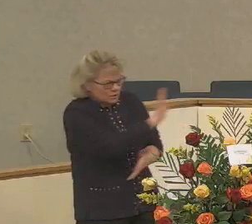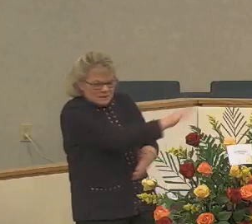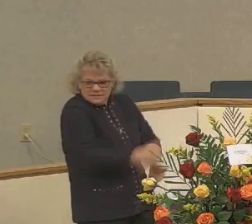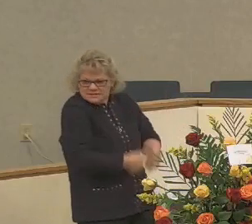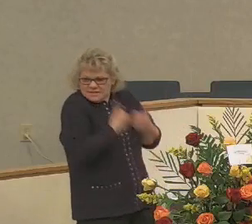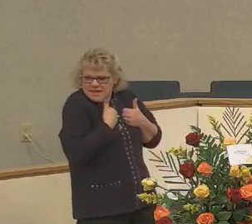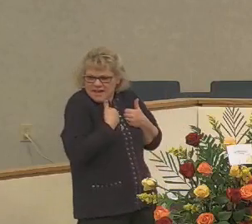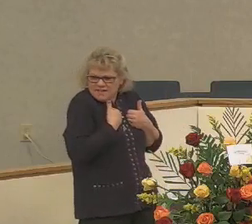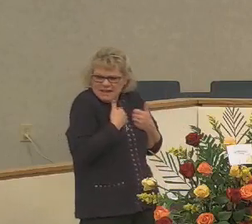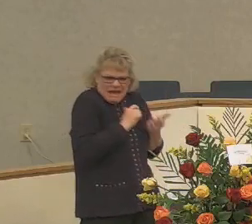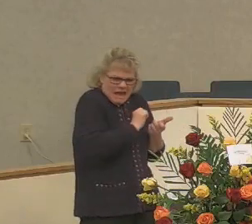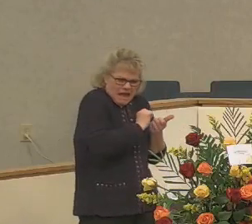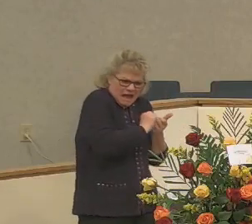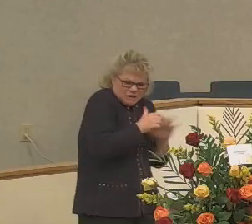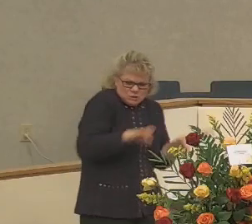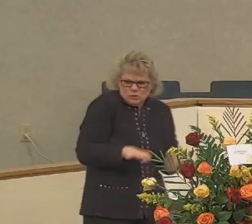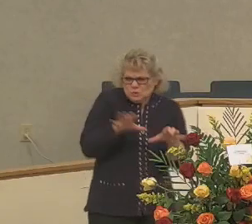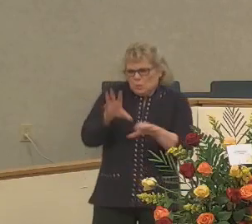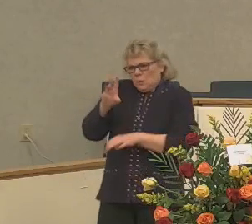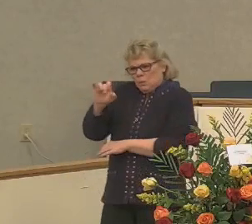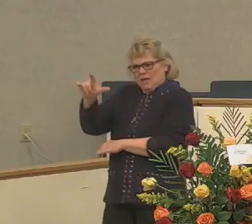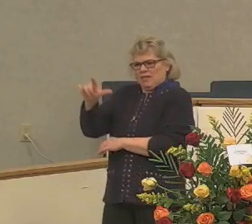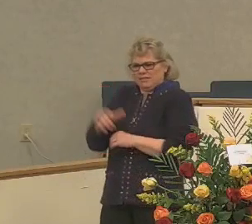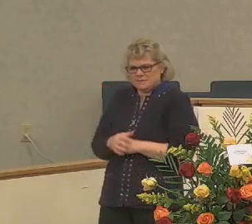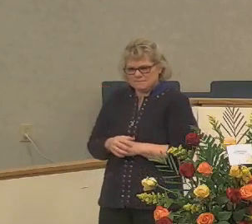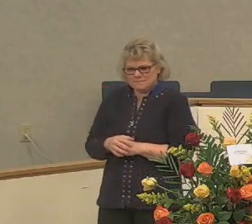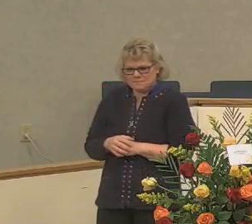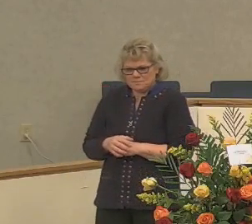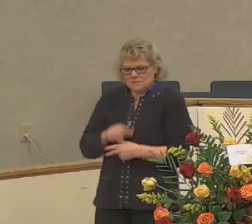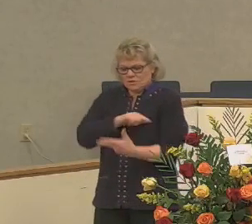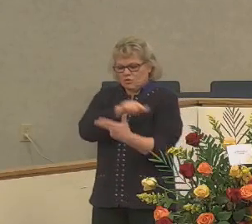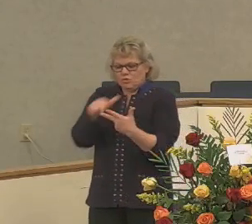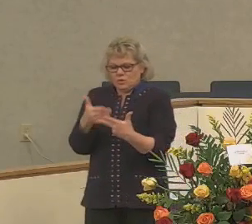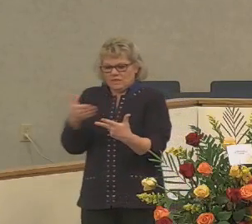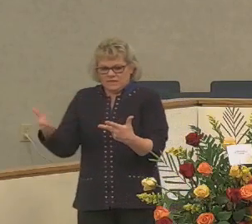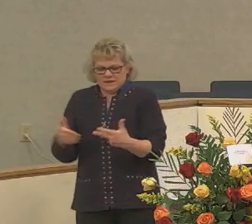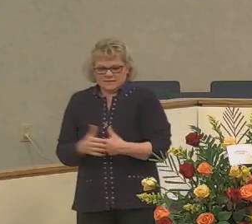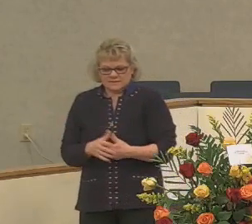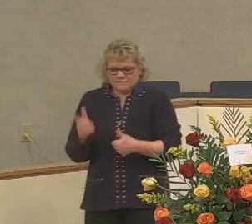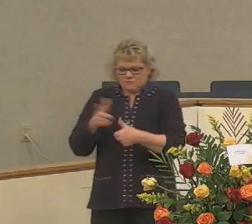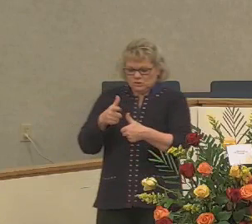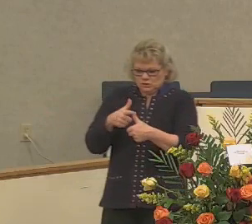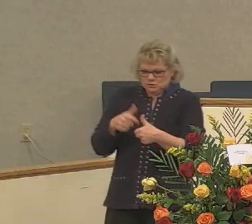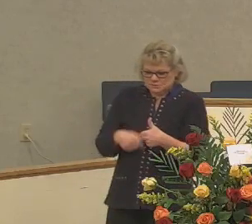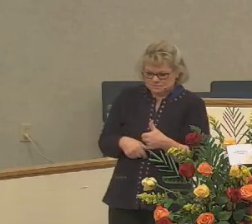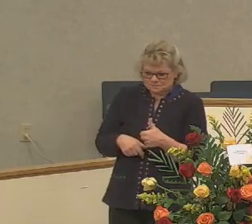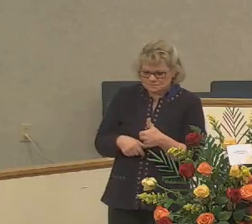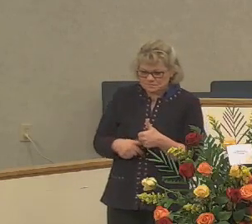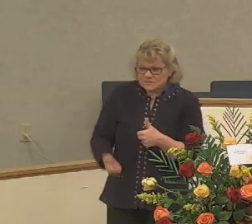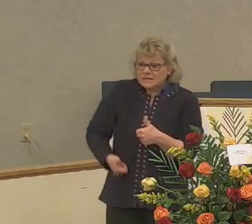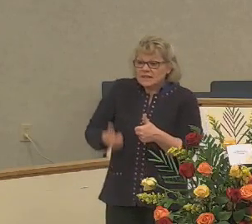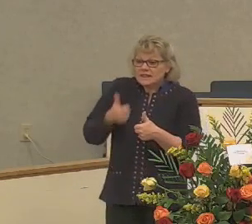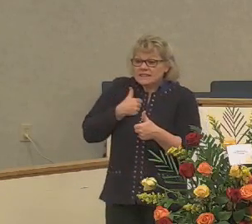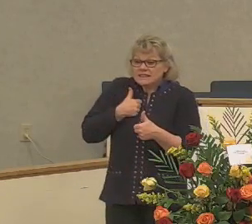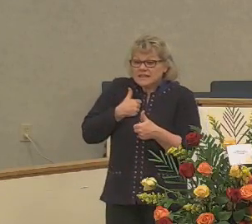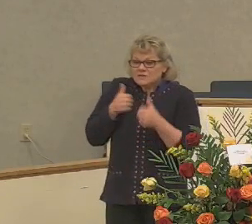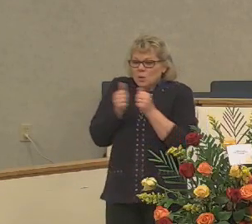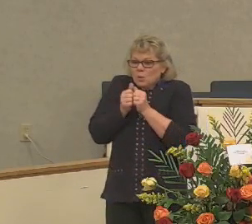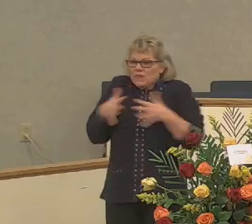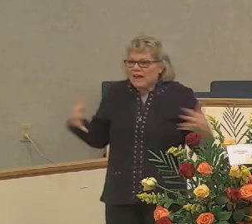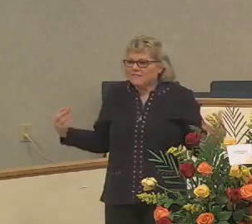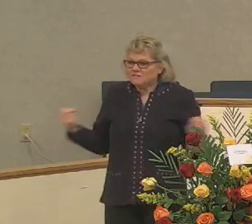life on how to finish well? I want to share three things with you today. Number one, live without